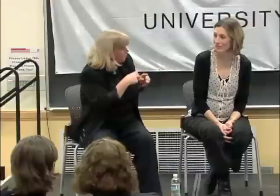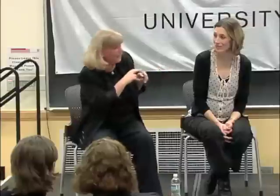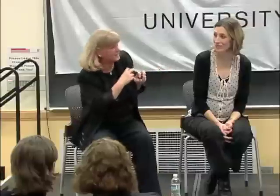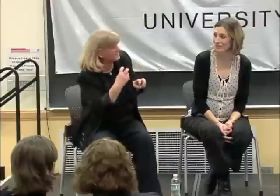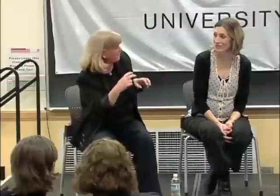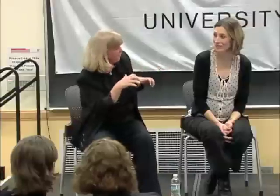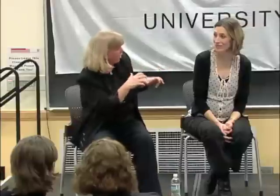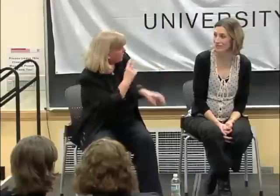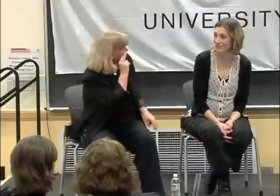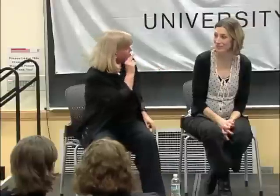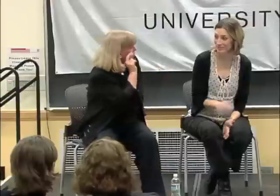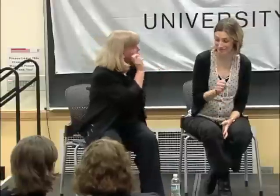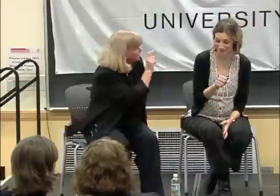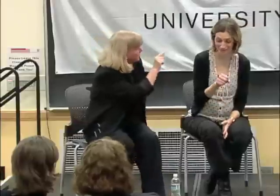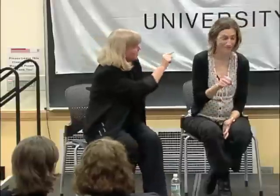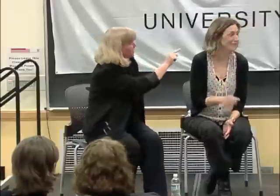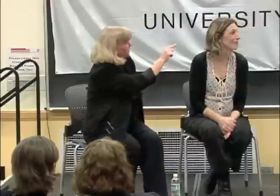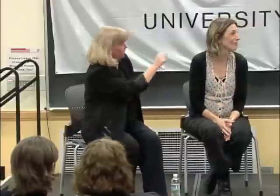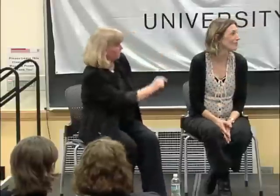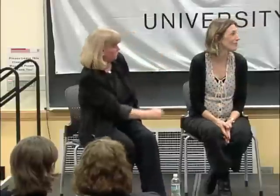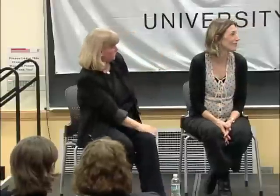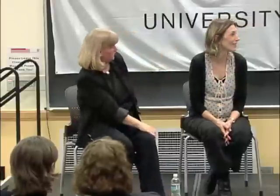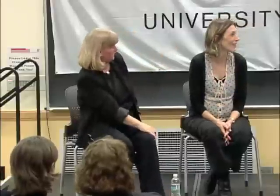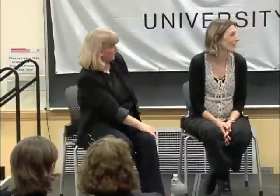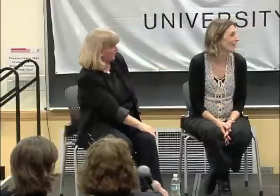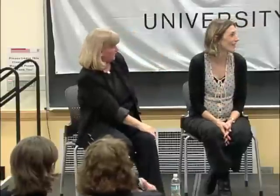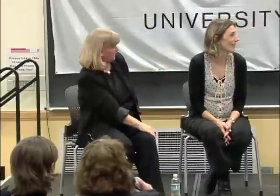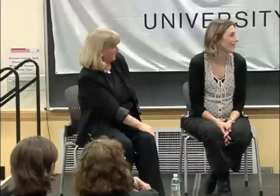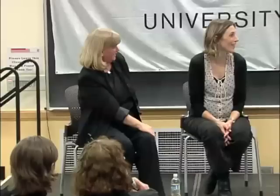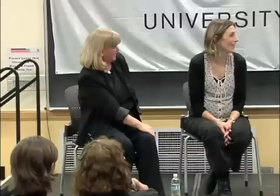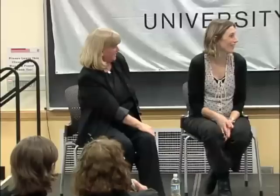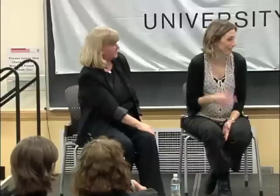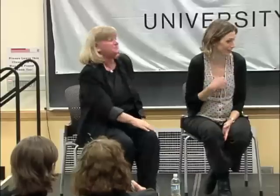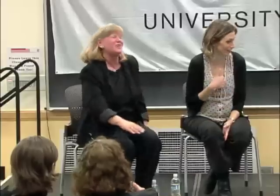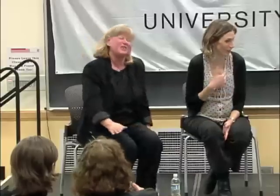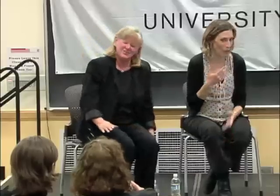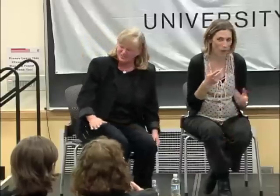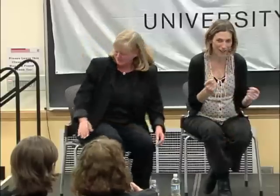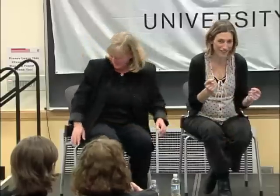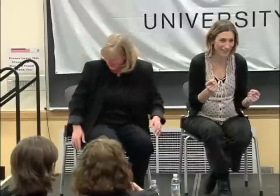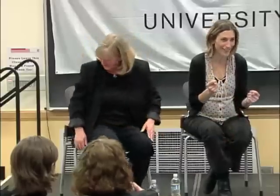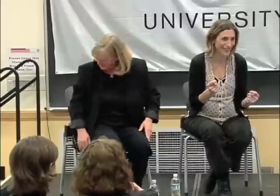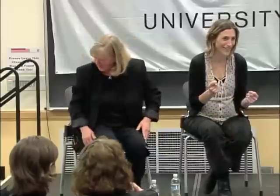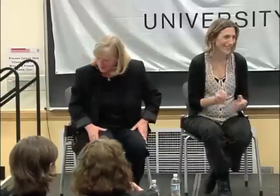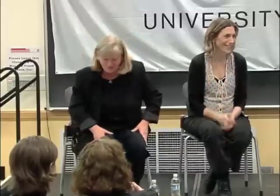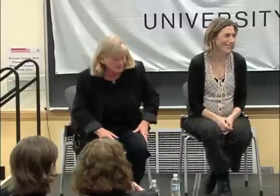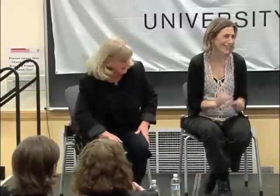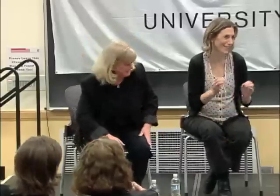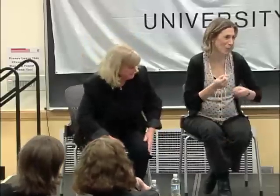like to sit in the audience and watch you. I thought Heidi was going to do a poem too. Yeah, Oh